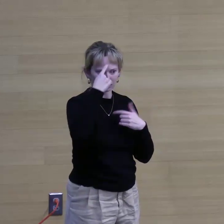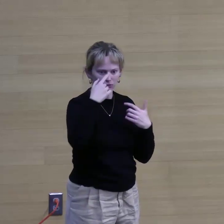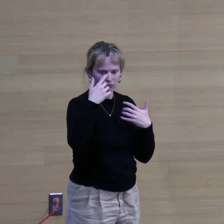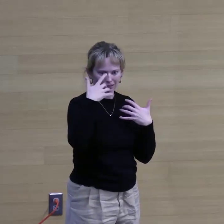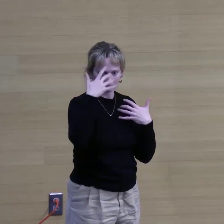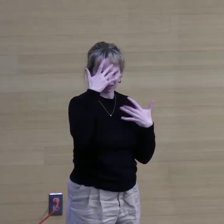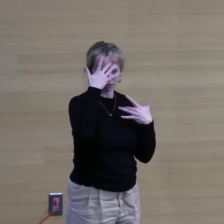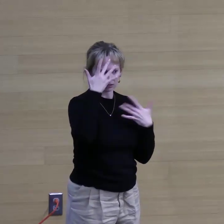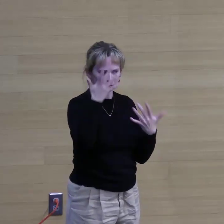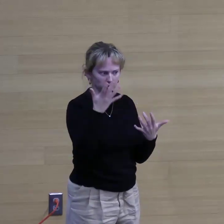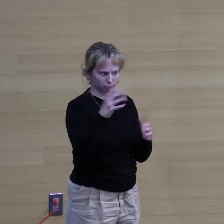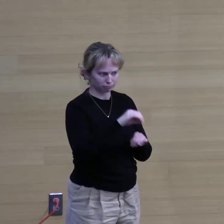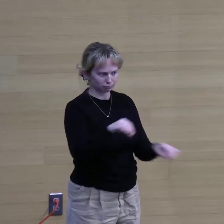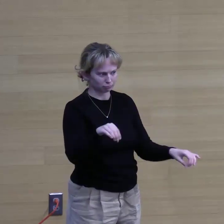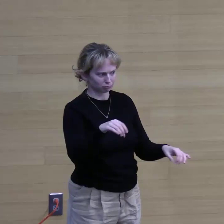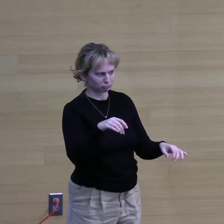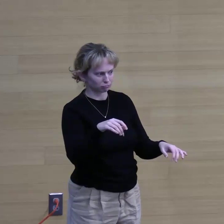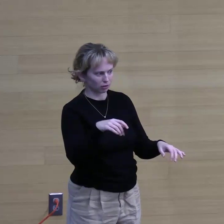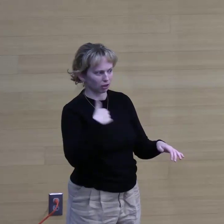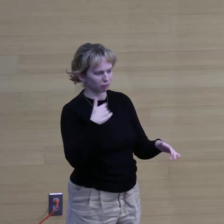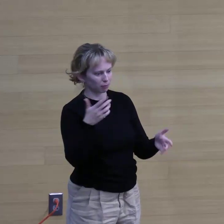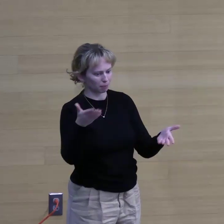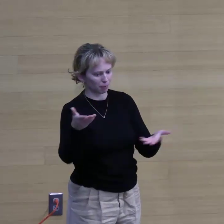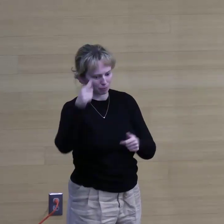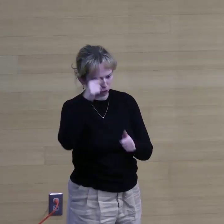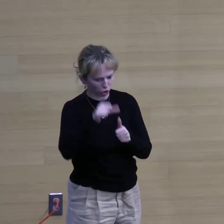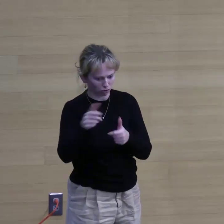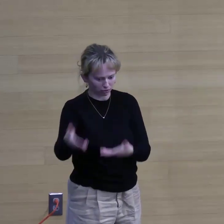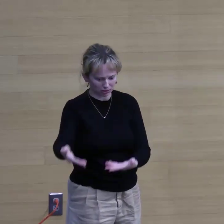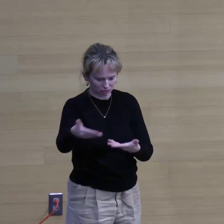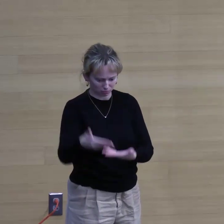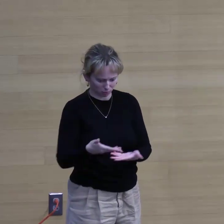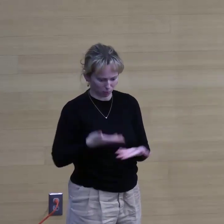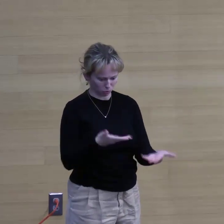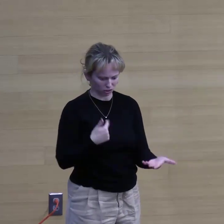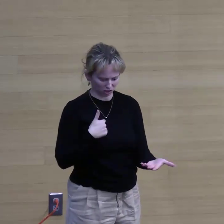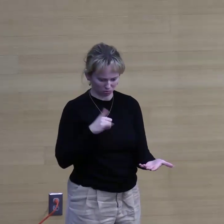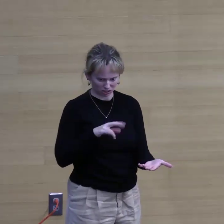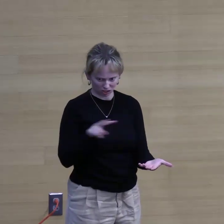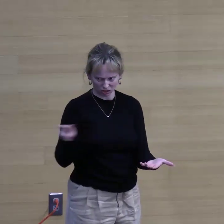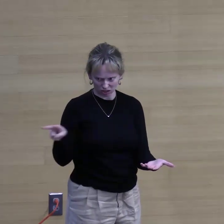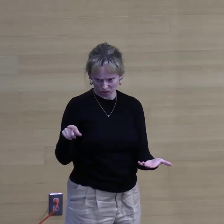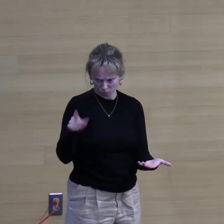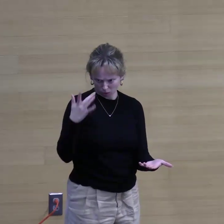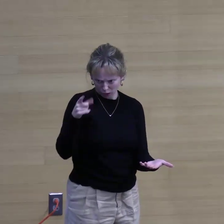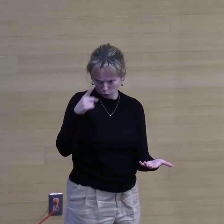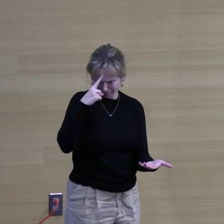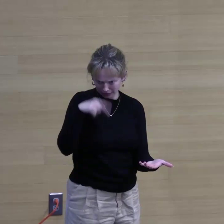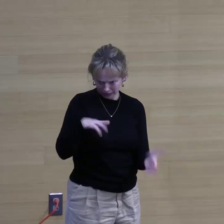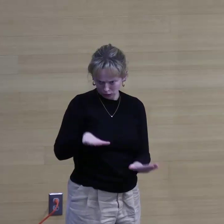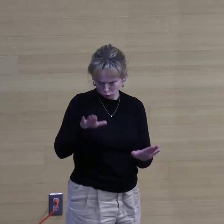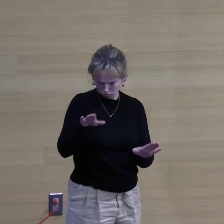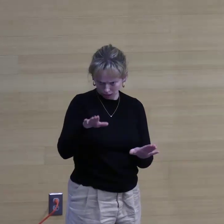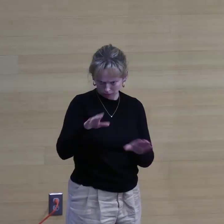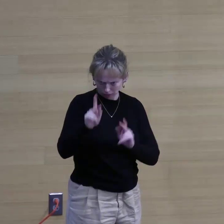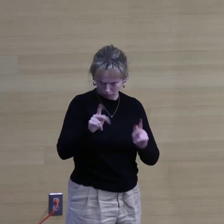And I remember them like wanting, like passing this proposal to me and being like, this is so great. And I was like, why are none of your trainers